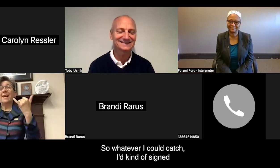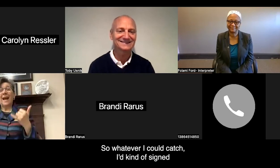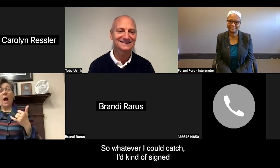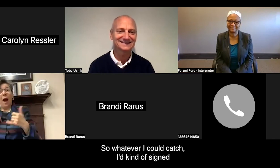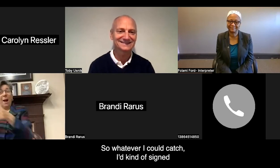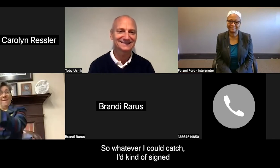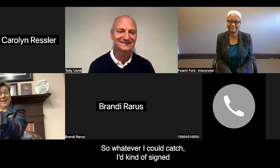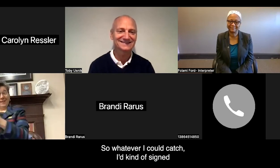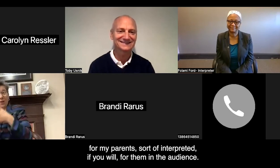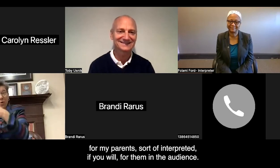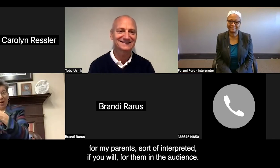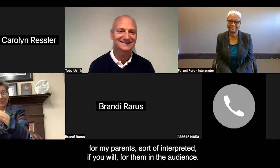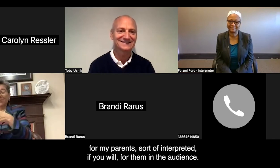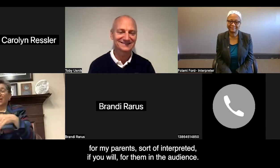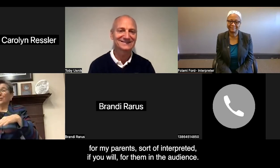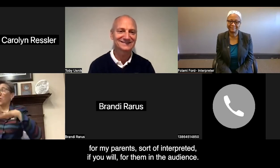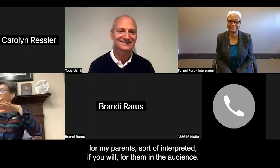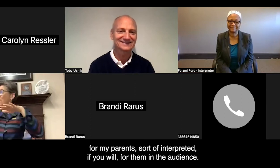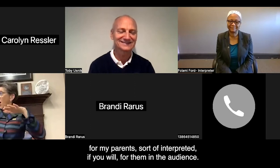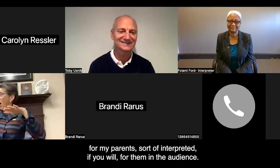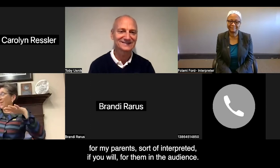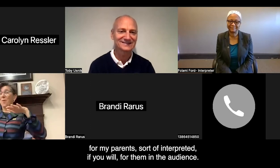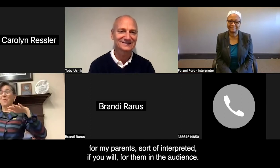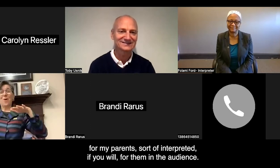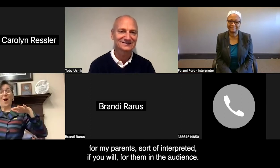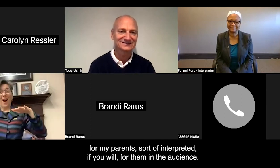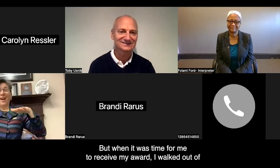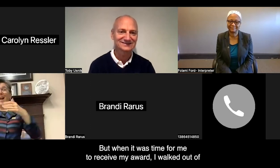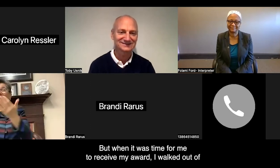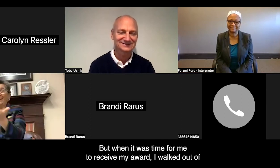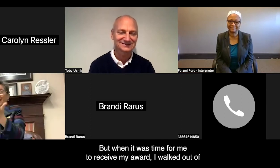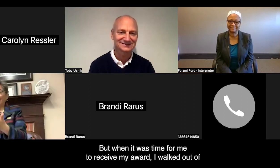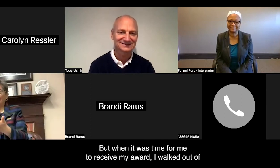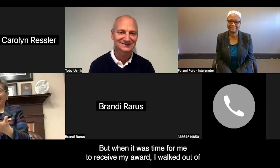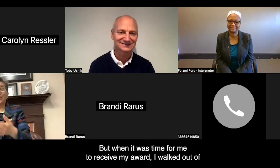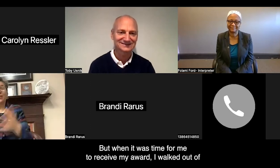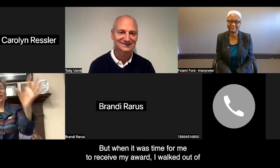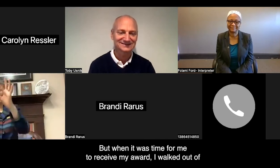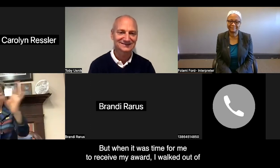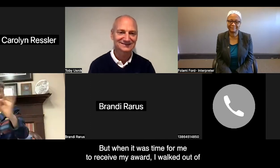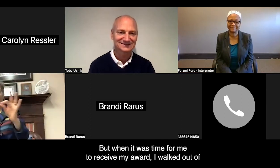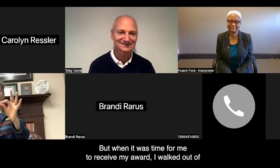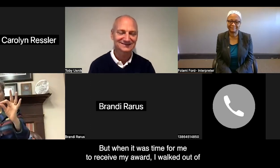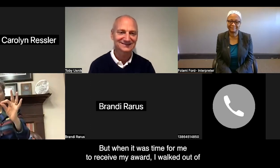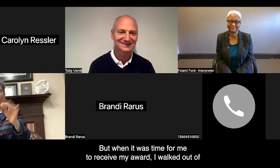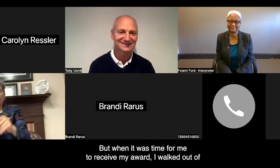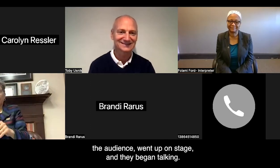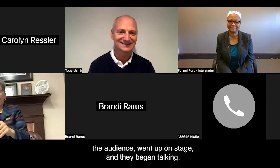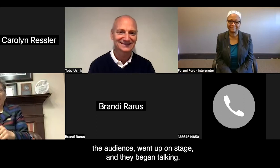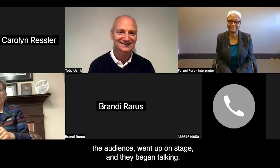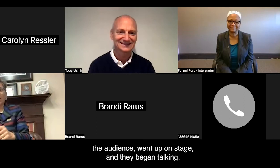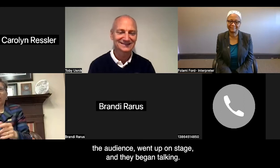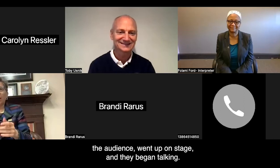parents, sort of interpret, if you will, for them in the audience. But when it was time for me to receive my award, I walked out of the audience, went up on stage,